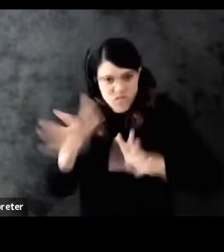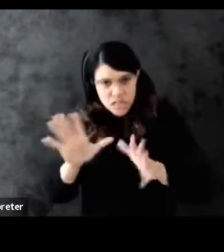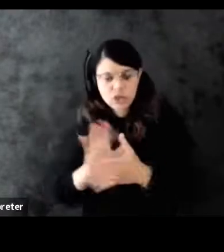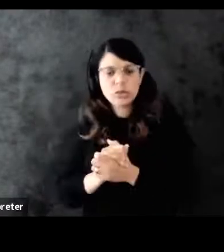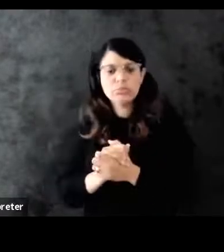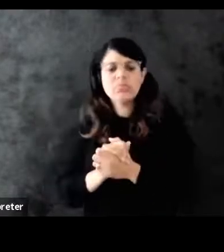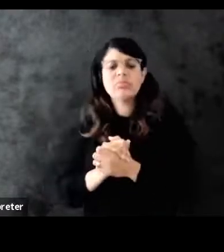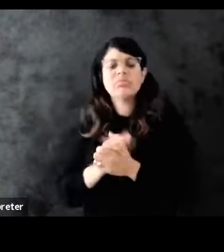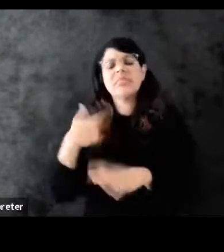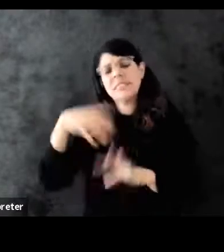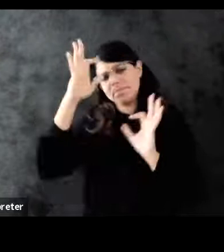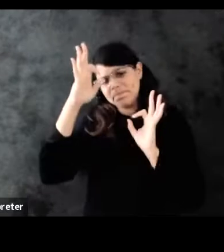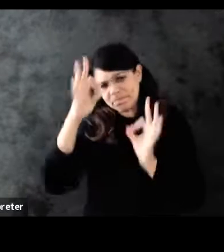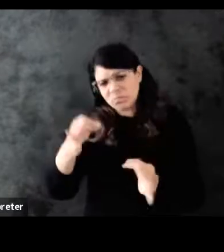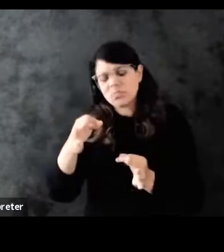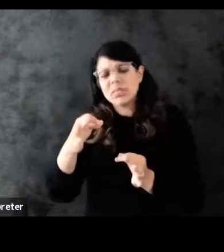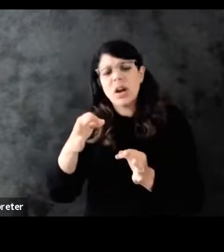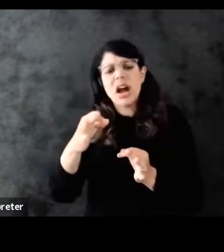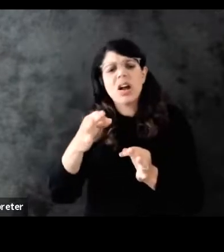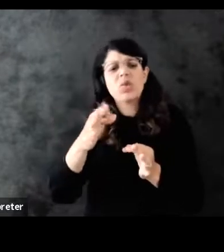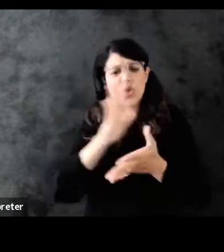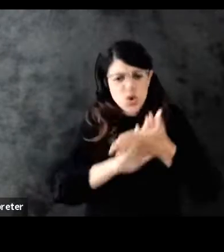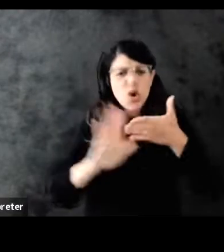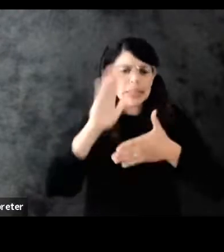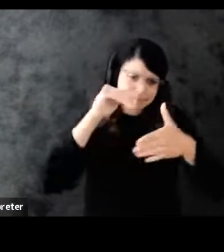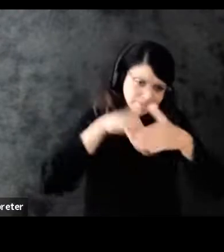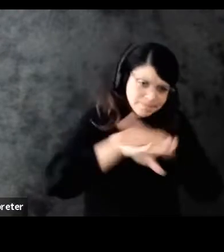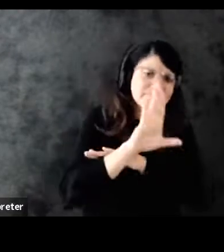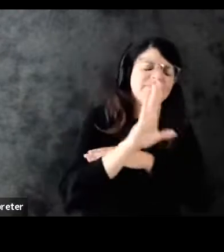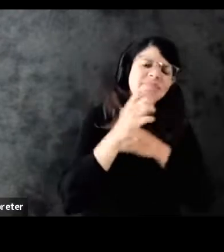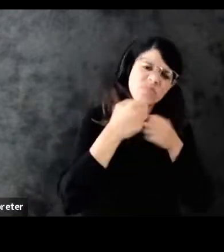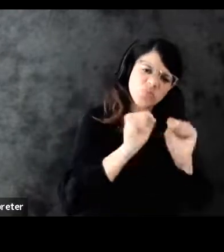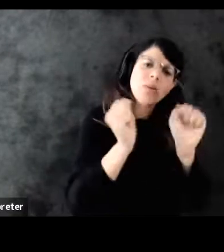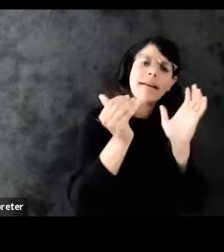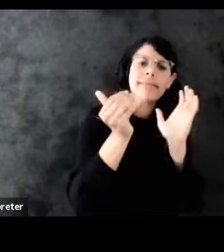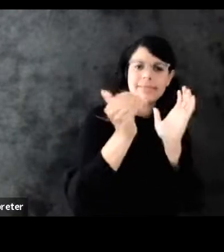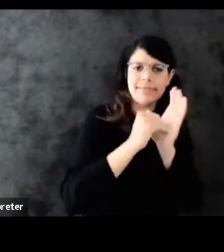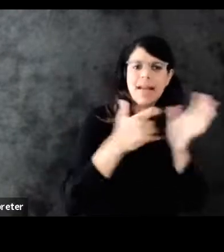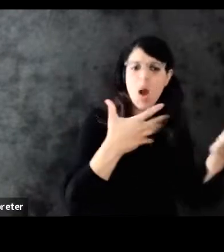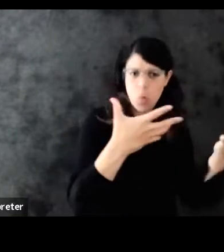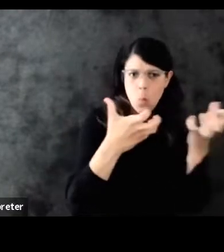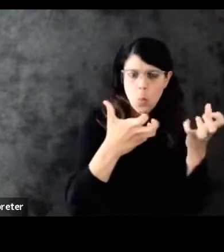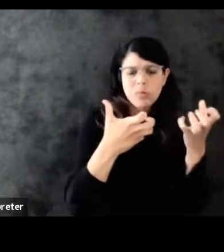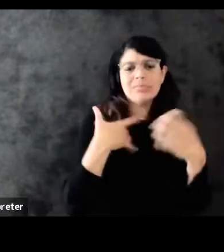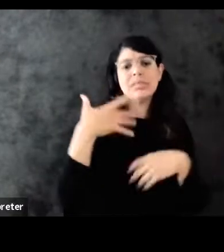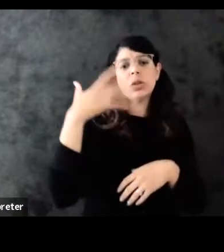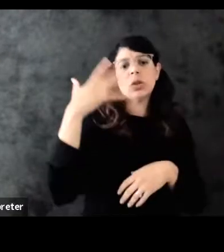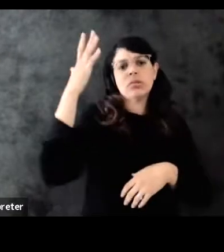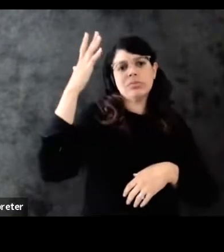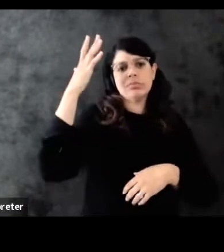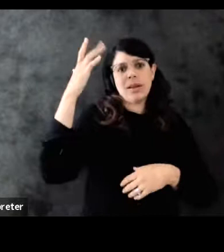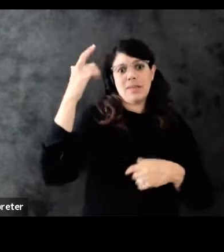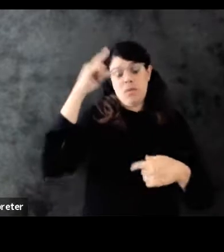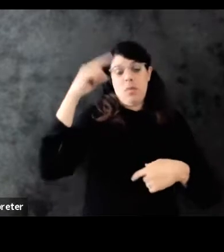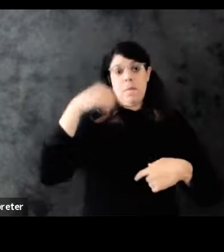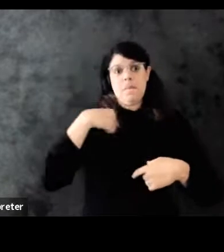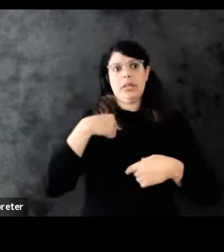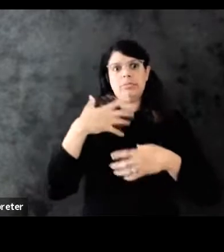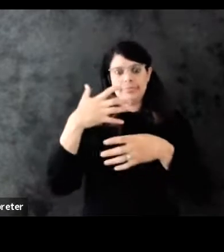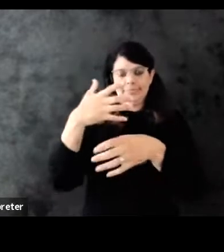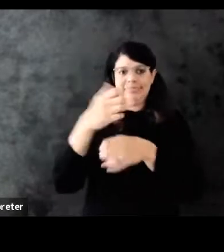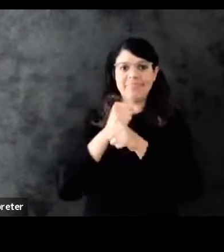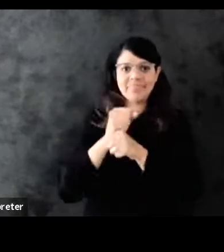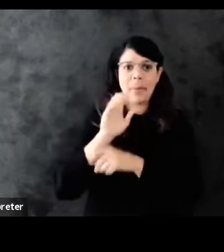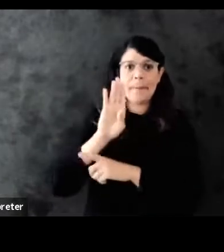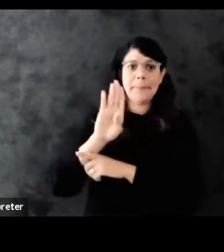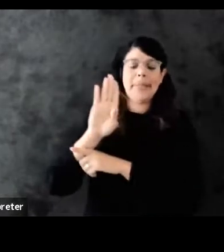did. Of course, it was not that easy because it took me a lot of years to get my BA and first my AA